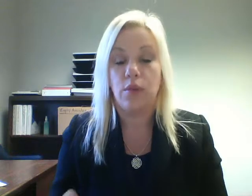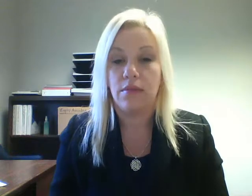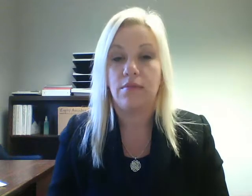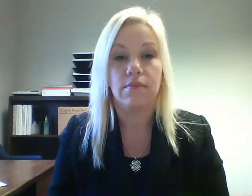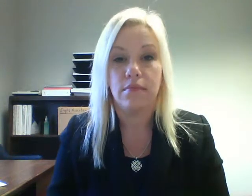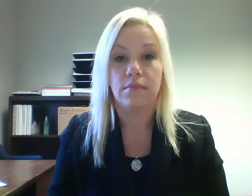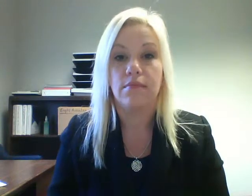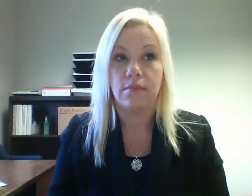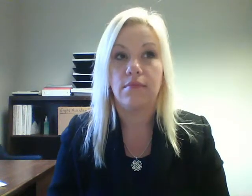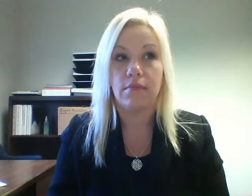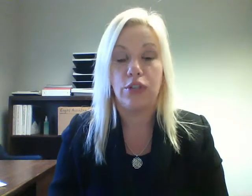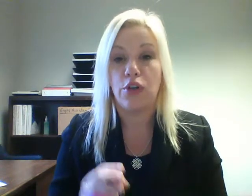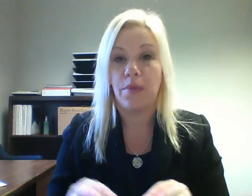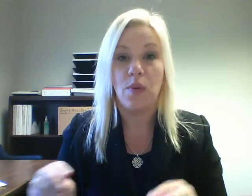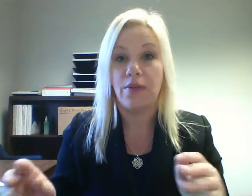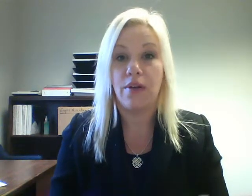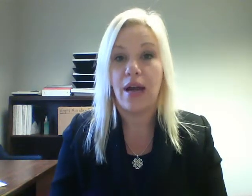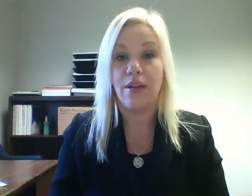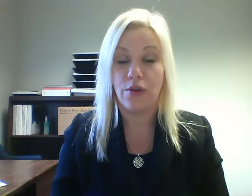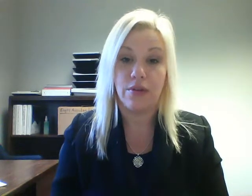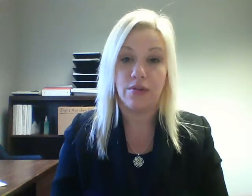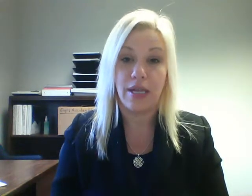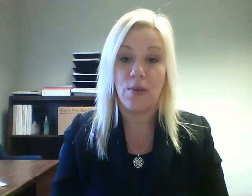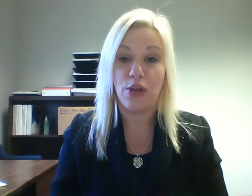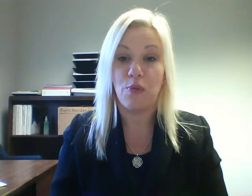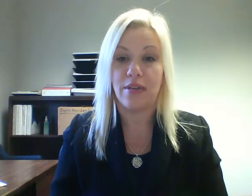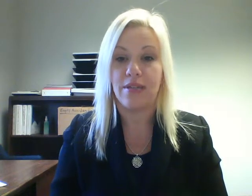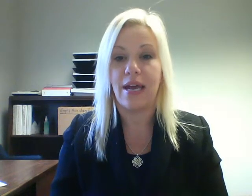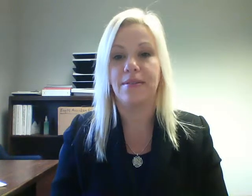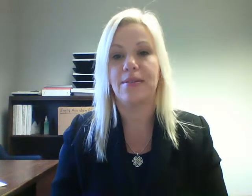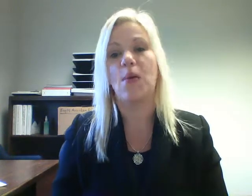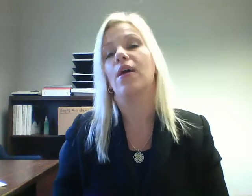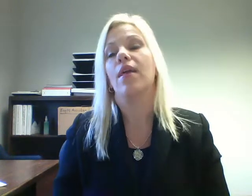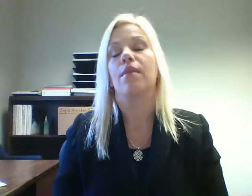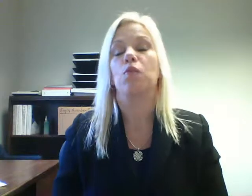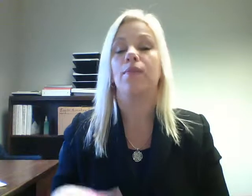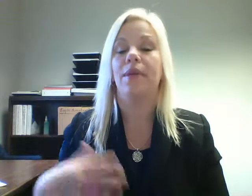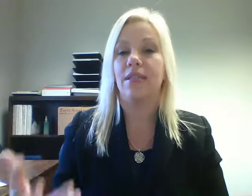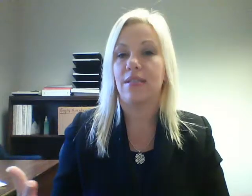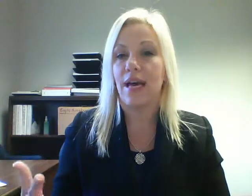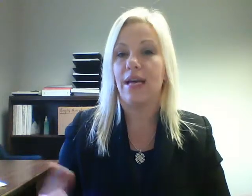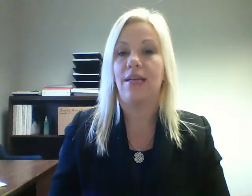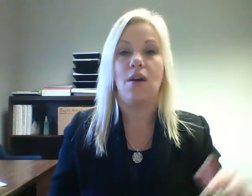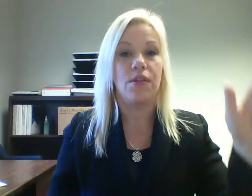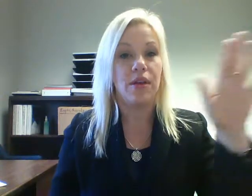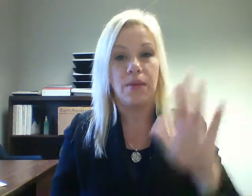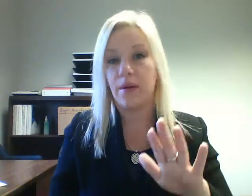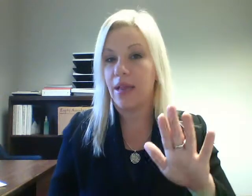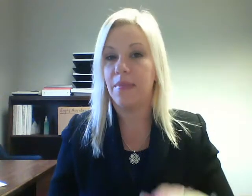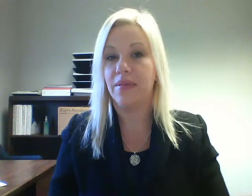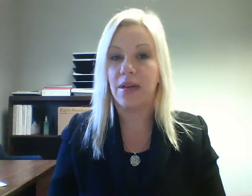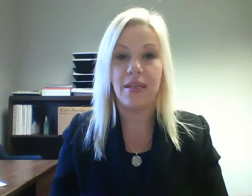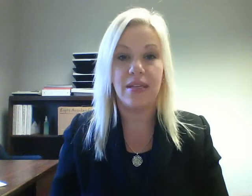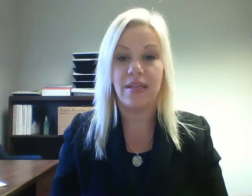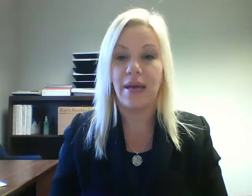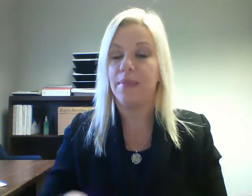will determine whether or not you're saying what you want to say. So the movement of the sign, all the other elements could be the same, but